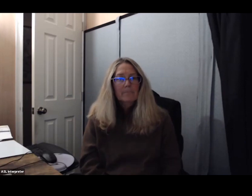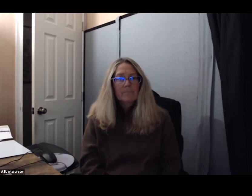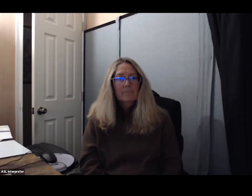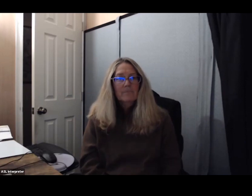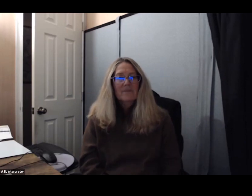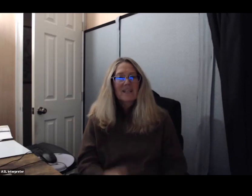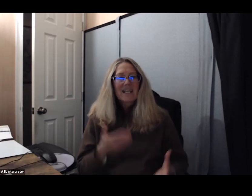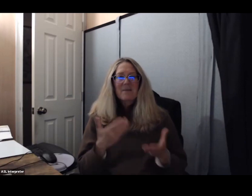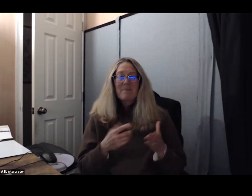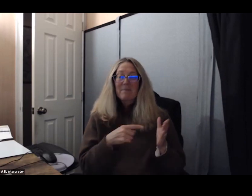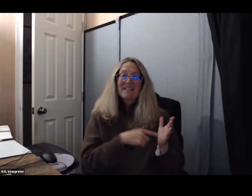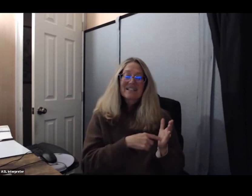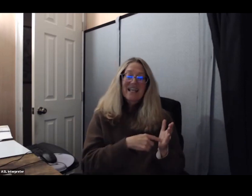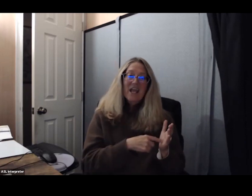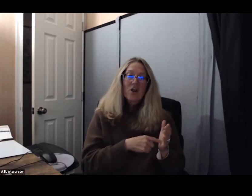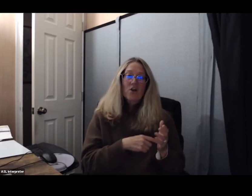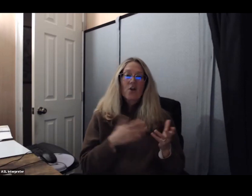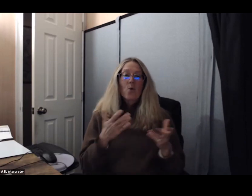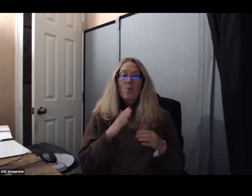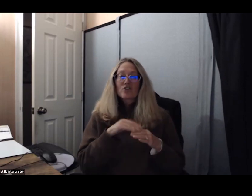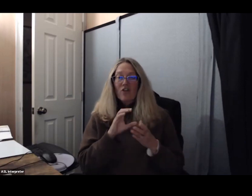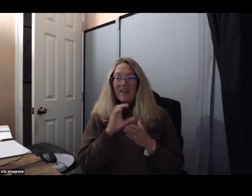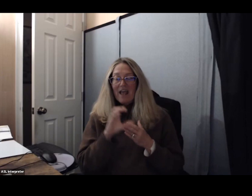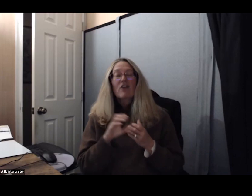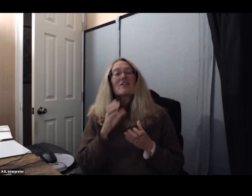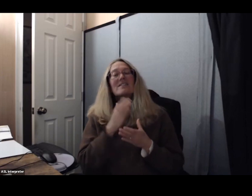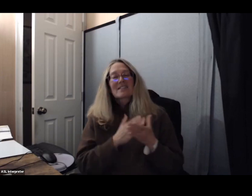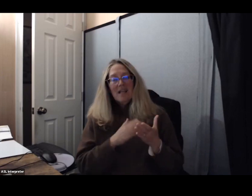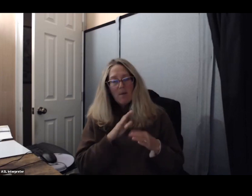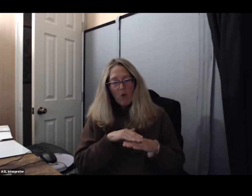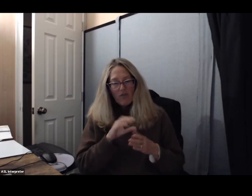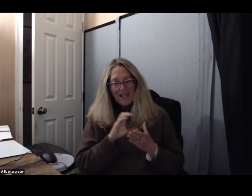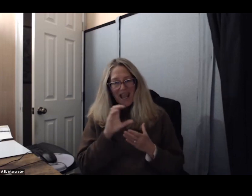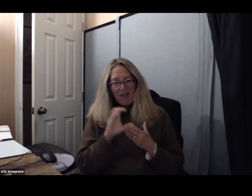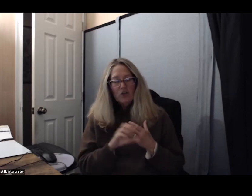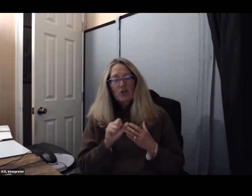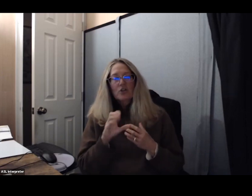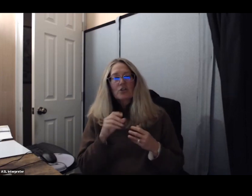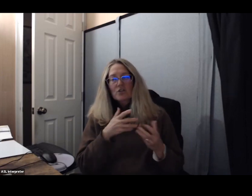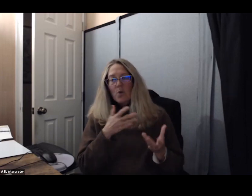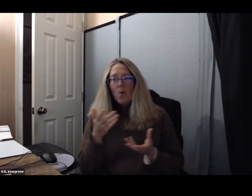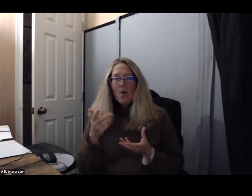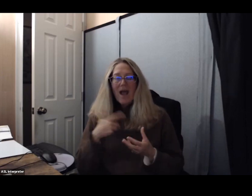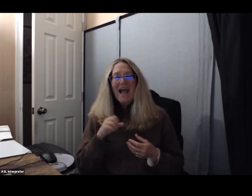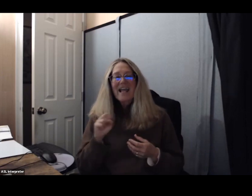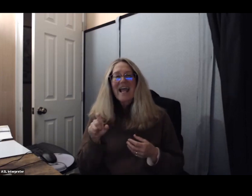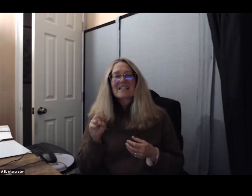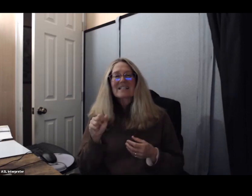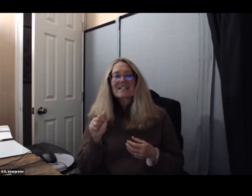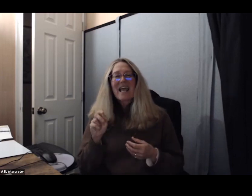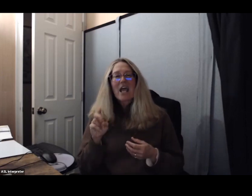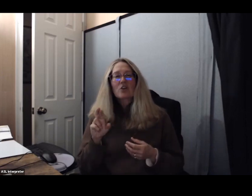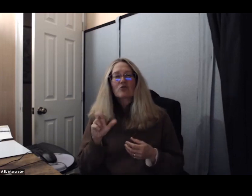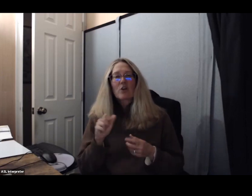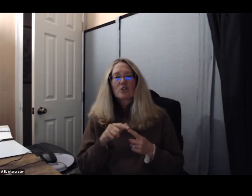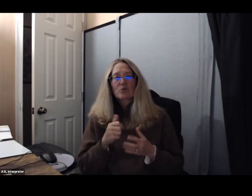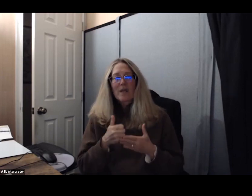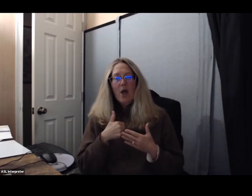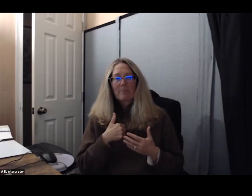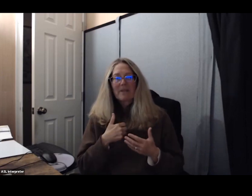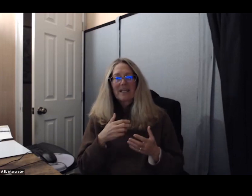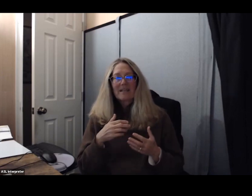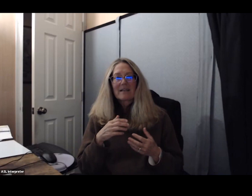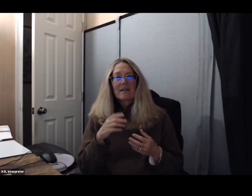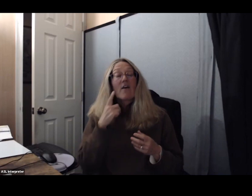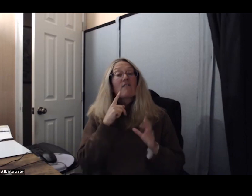Maybe it's just there as part of, those things that are on the calendar. Some of them are on the calendar, so I'll ask Sandra okay. to help me with that one. But I